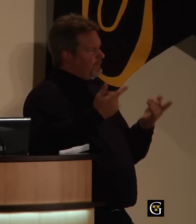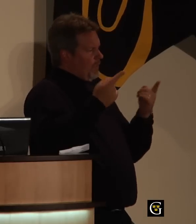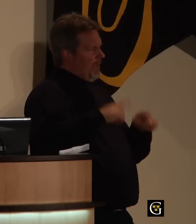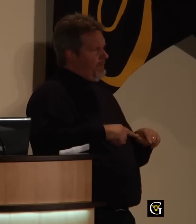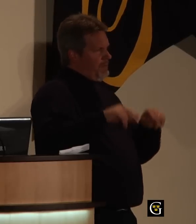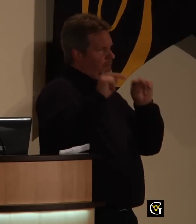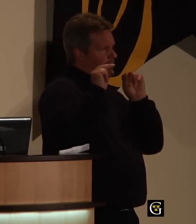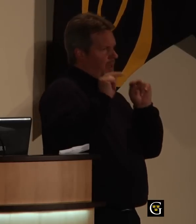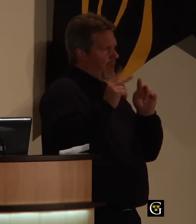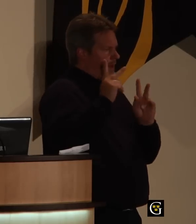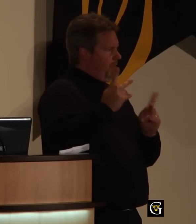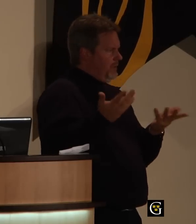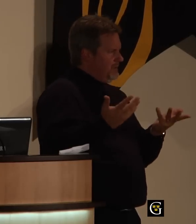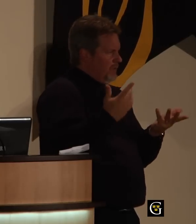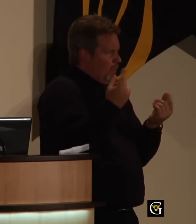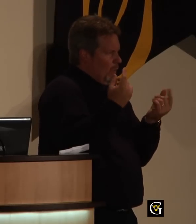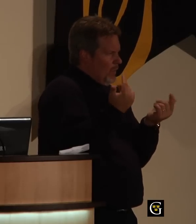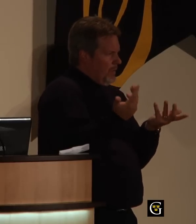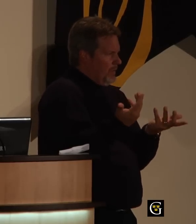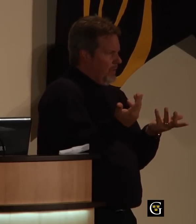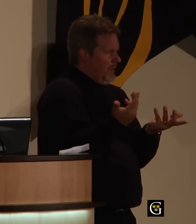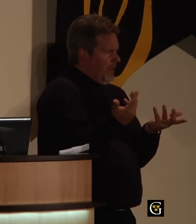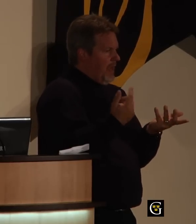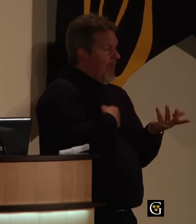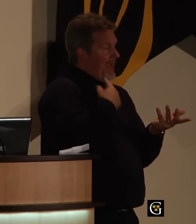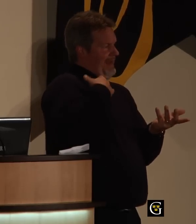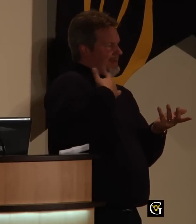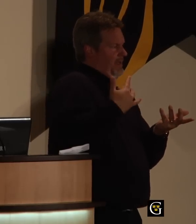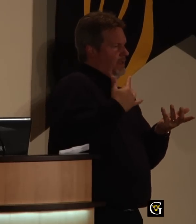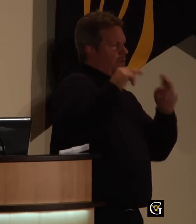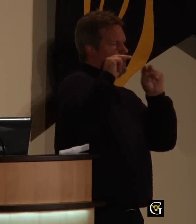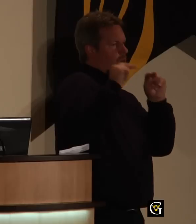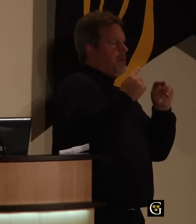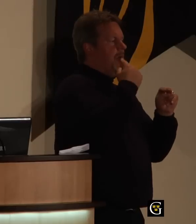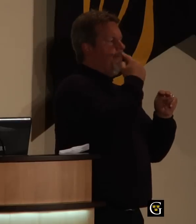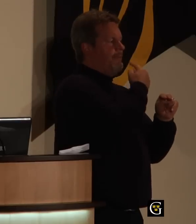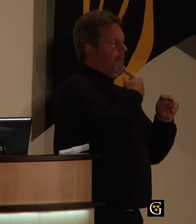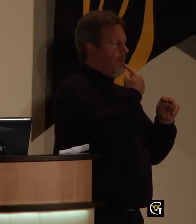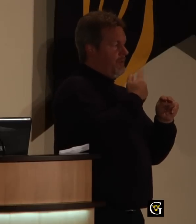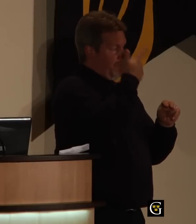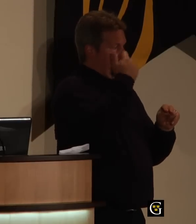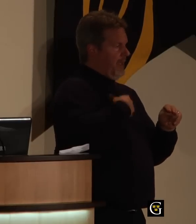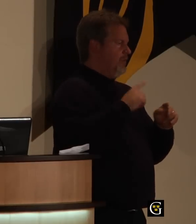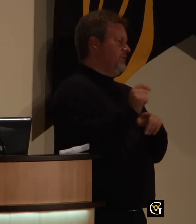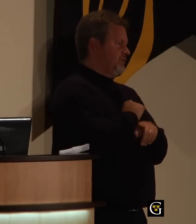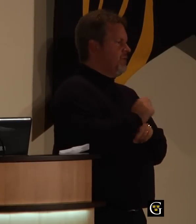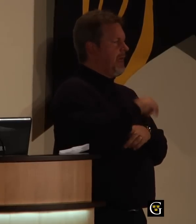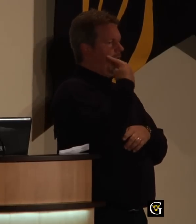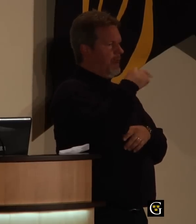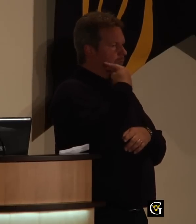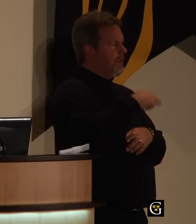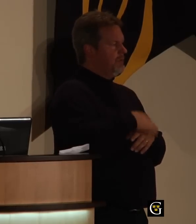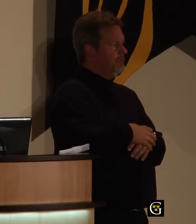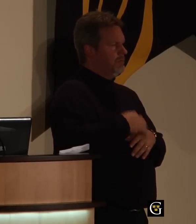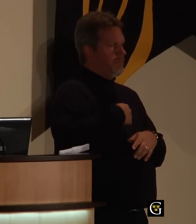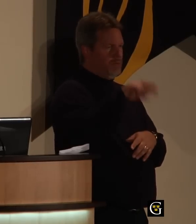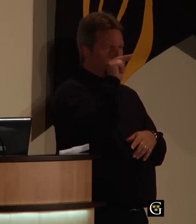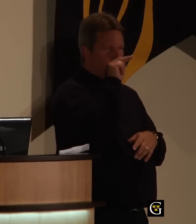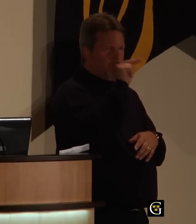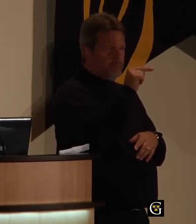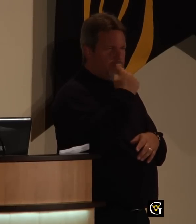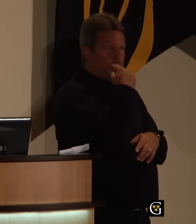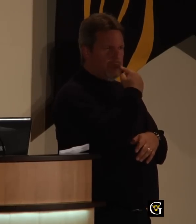know, I spent a lifetime being trained to watch people's mouths. I was trained to lip read. So I was trained to look right at the